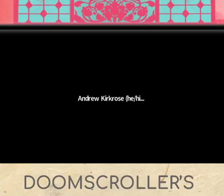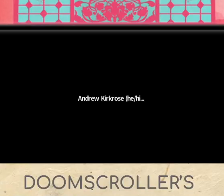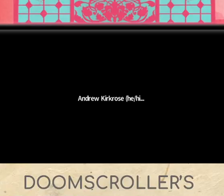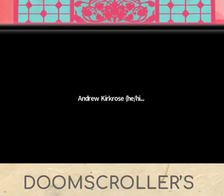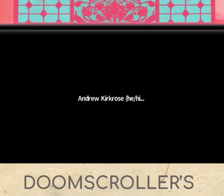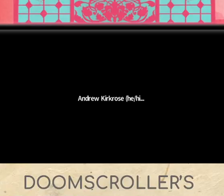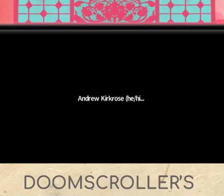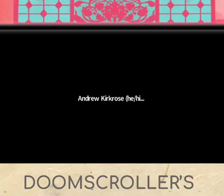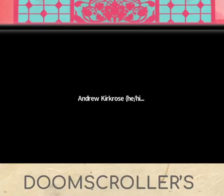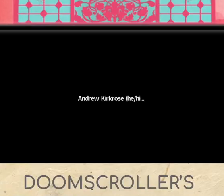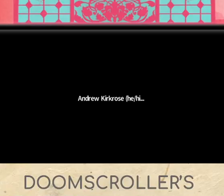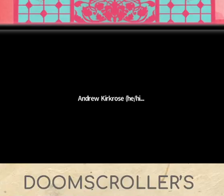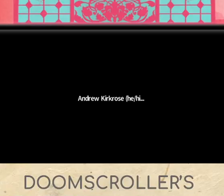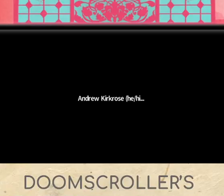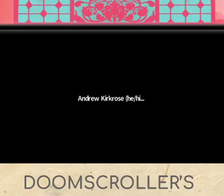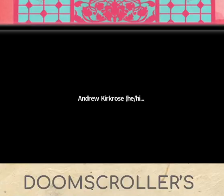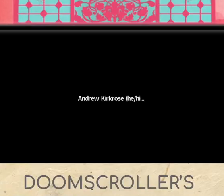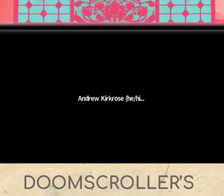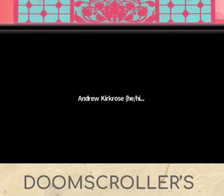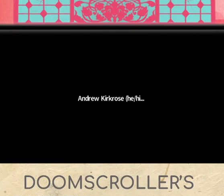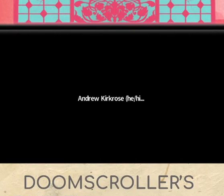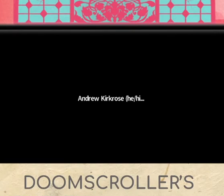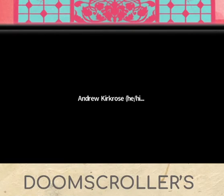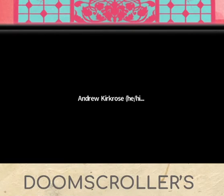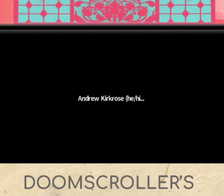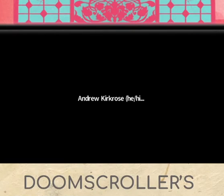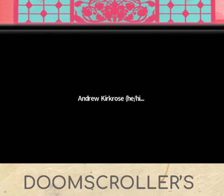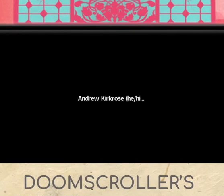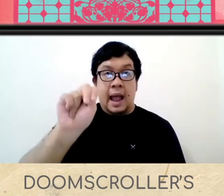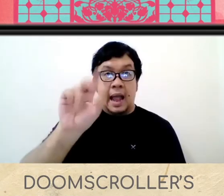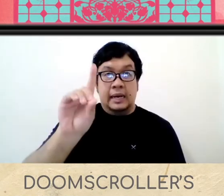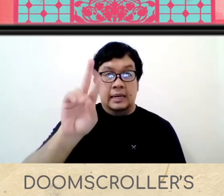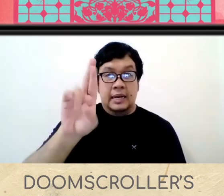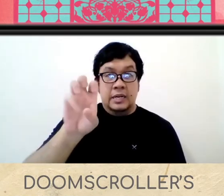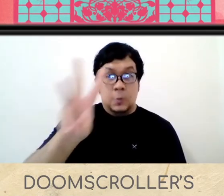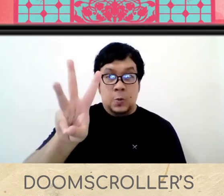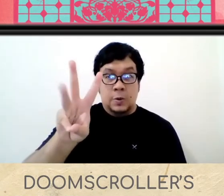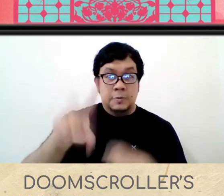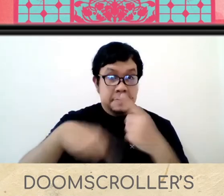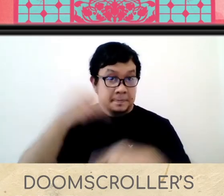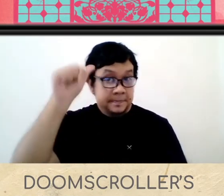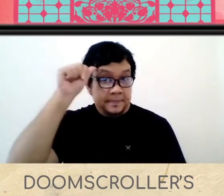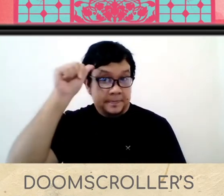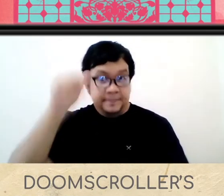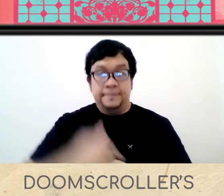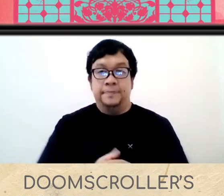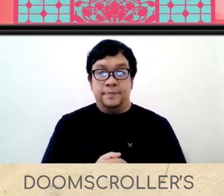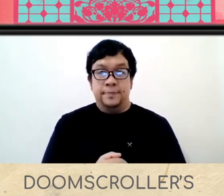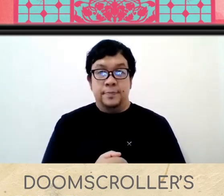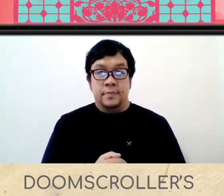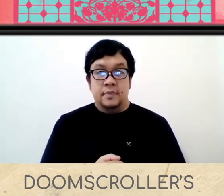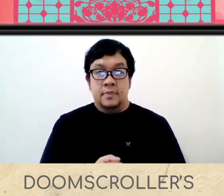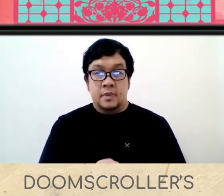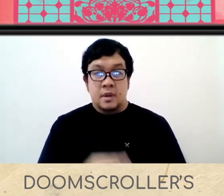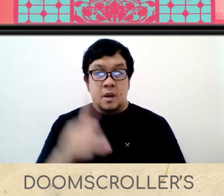Thank you. So my poem is entitled Doomscroller's Duplex, an Odyssey with No